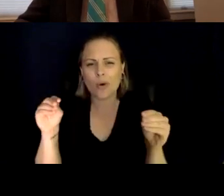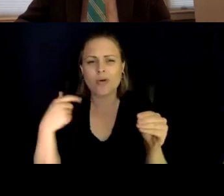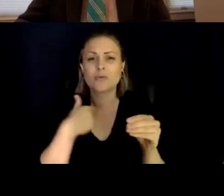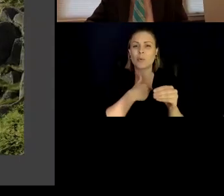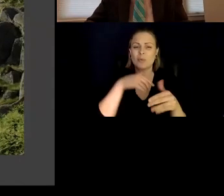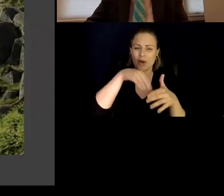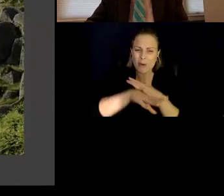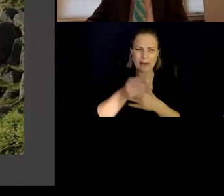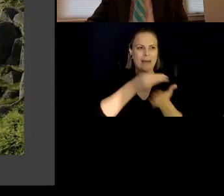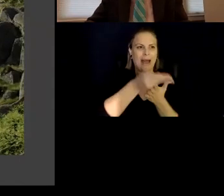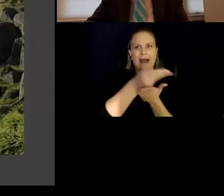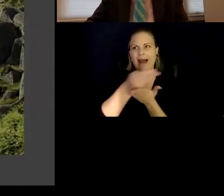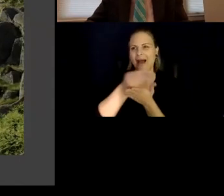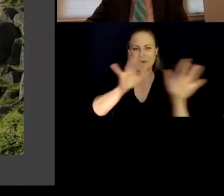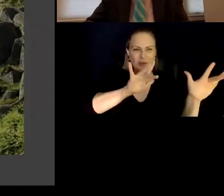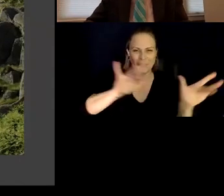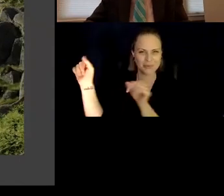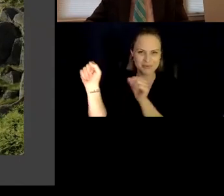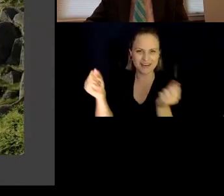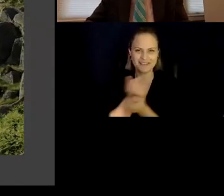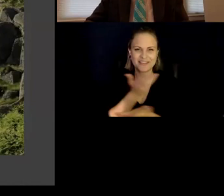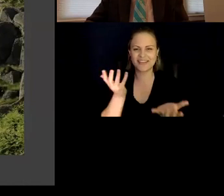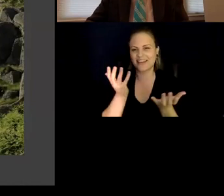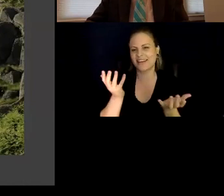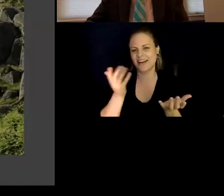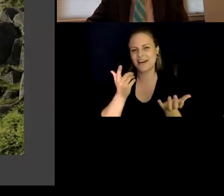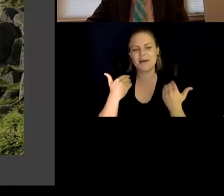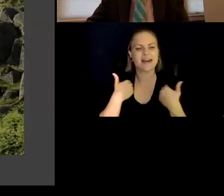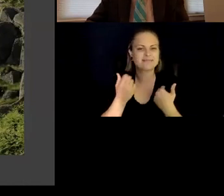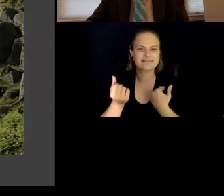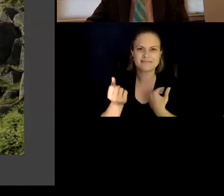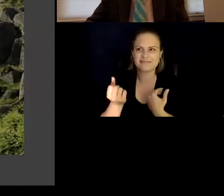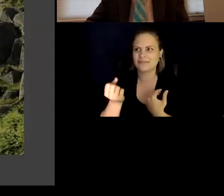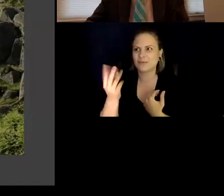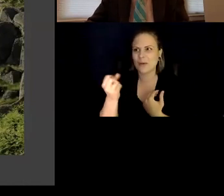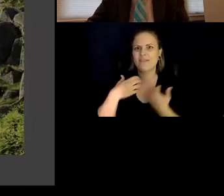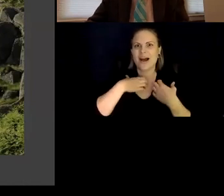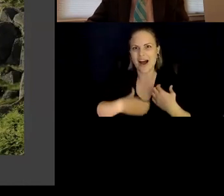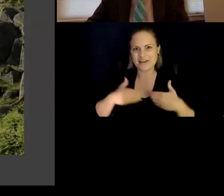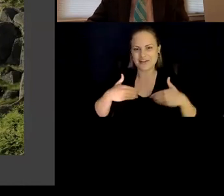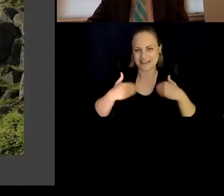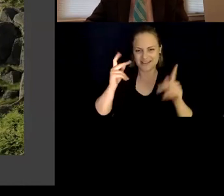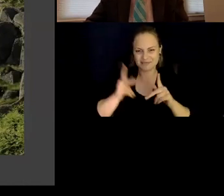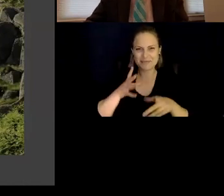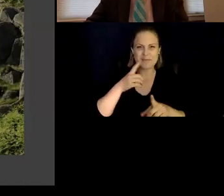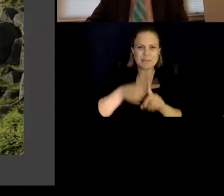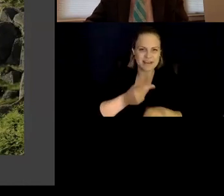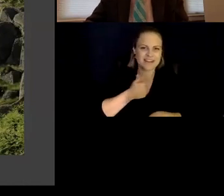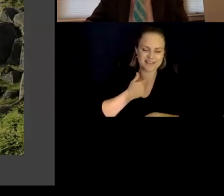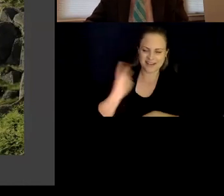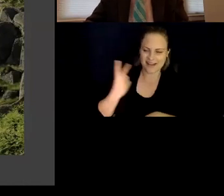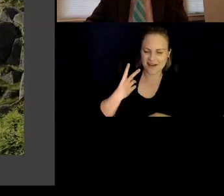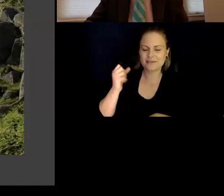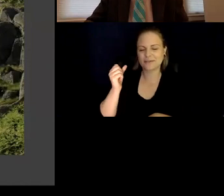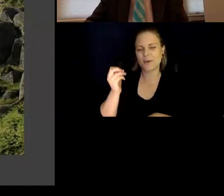off everything on the shelves because there was, 12 hungry young people, and not to mention ourselves. And